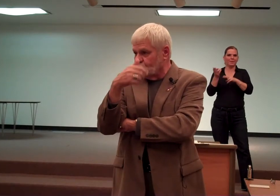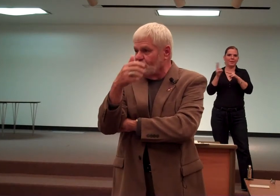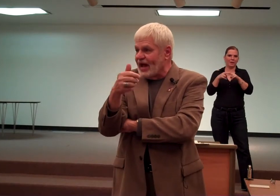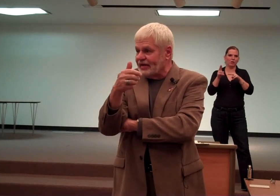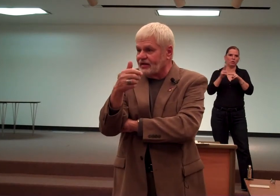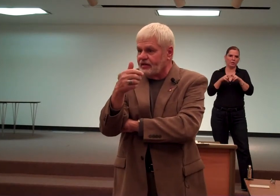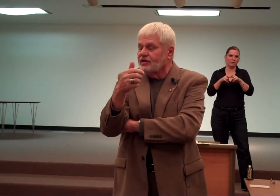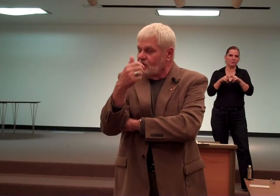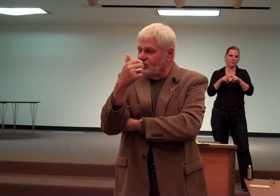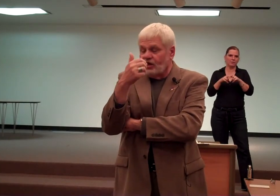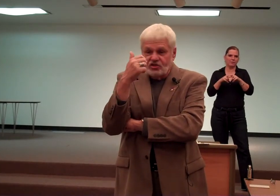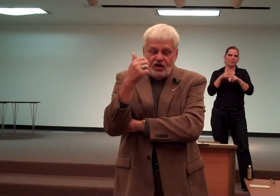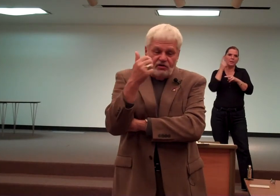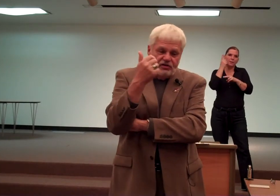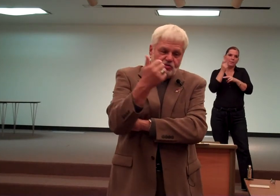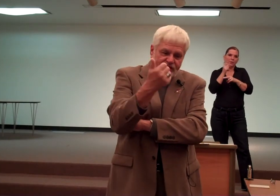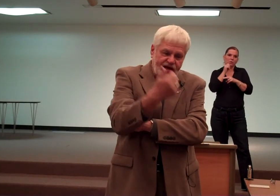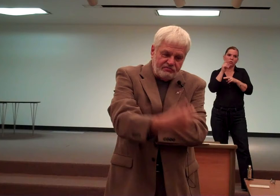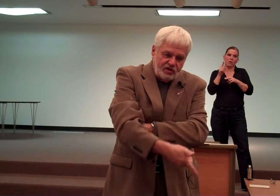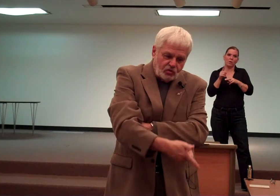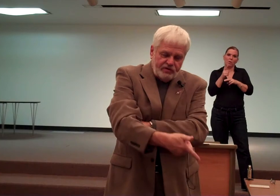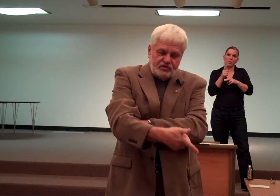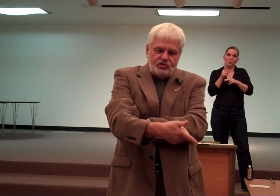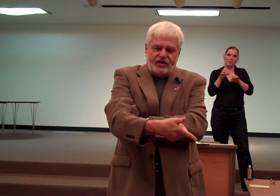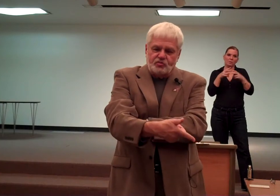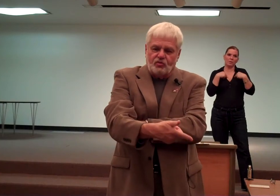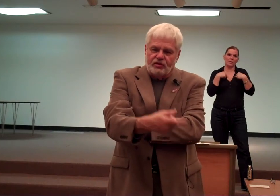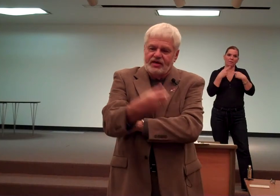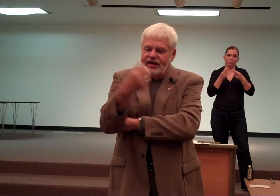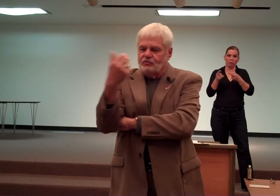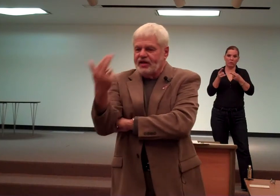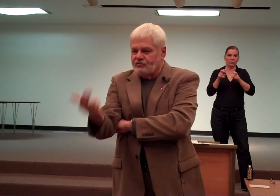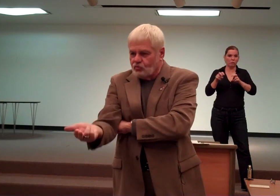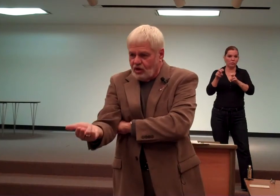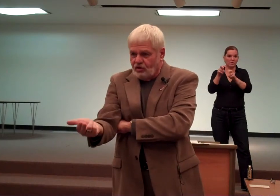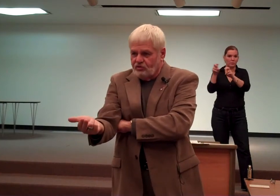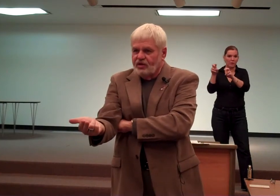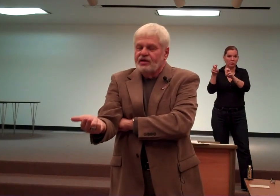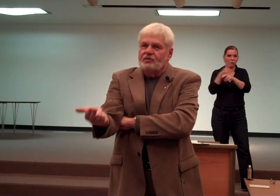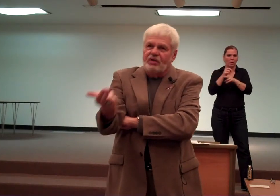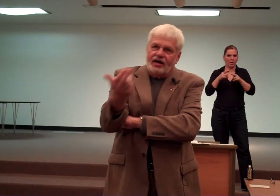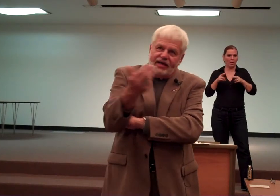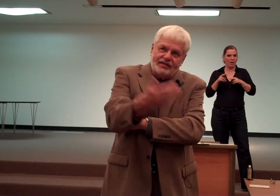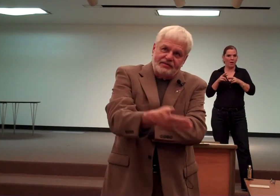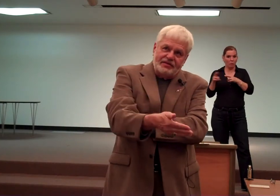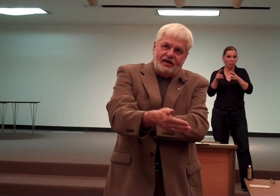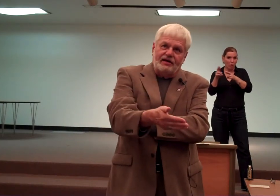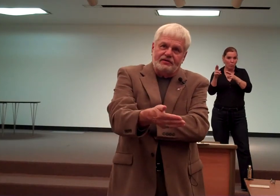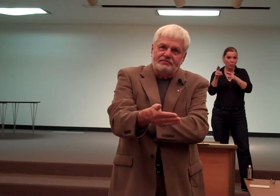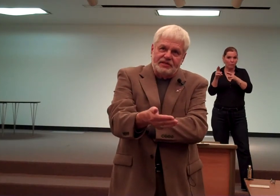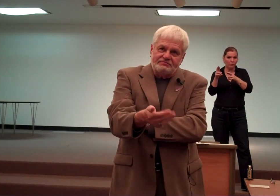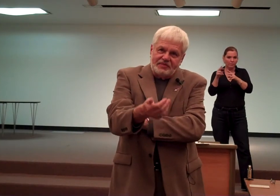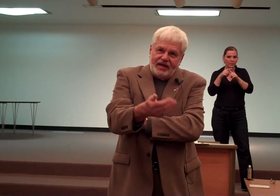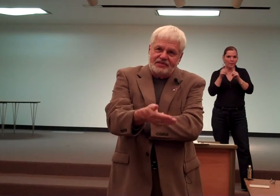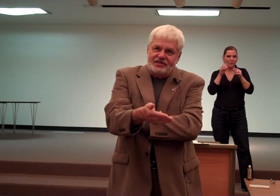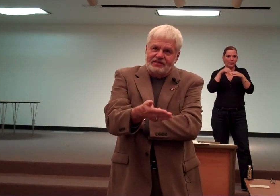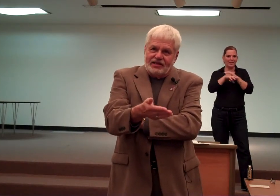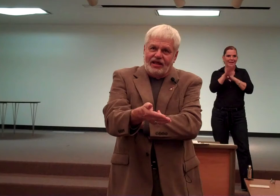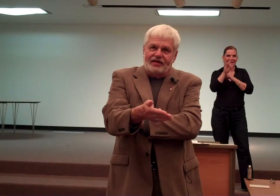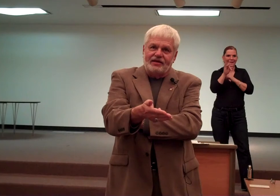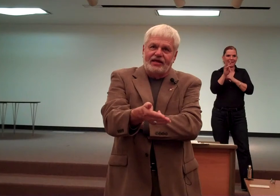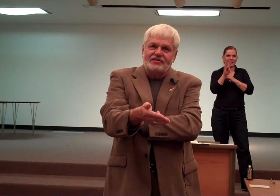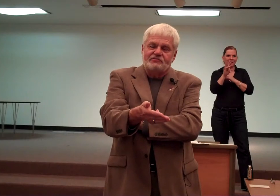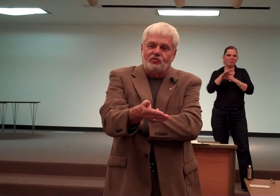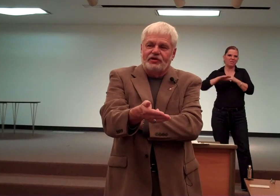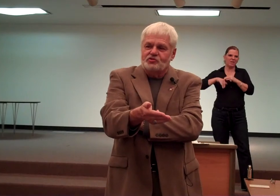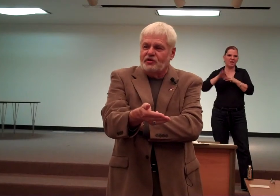increase dramatically, because not only do we have river transport and we have the road, but in